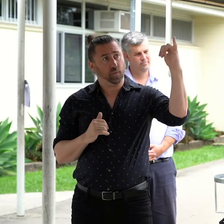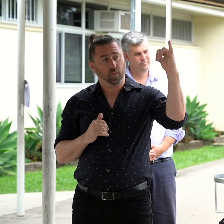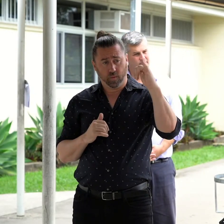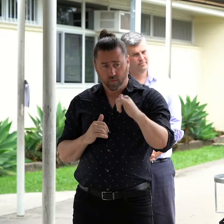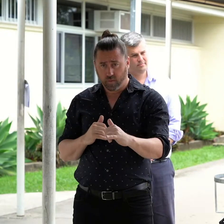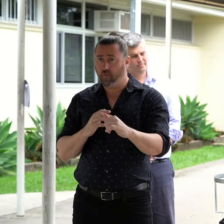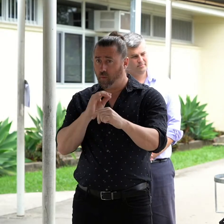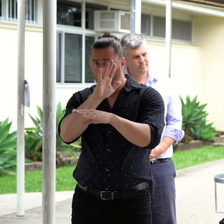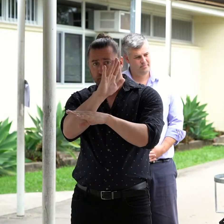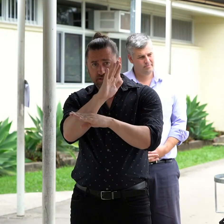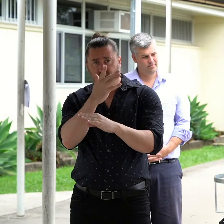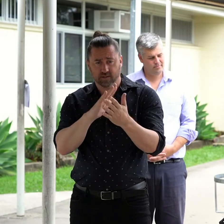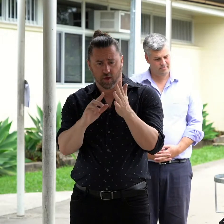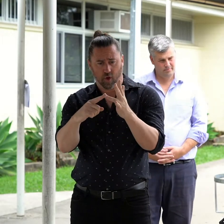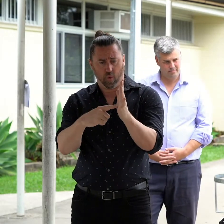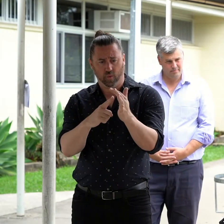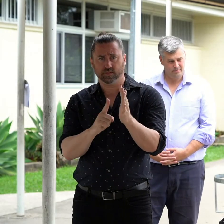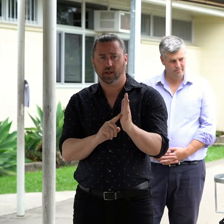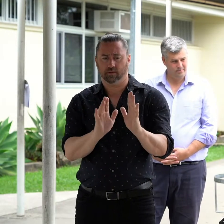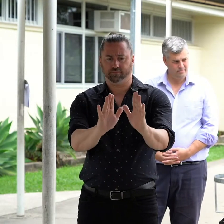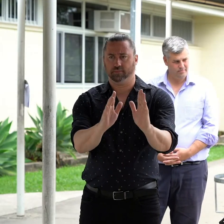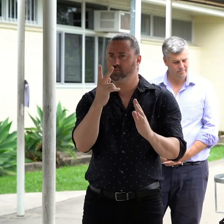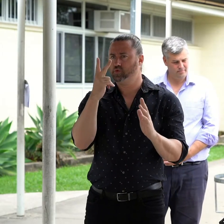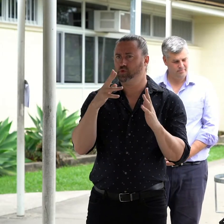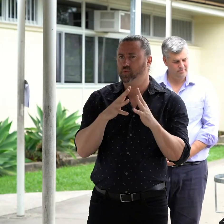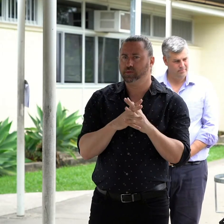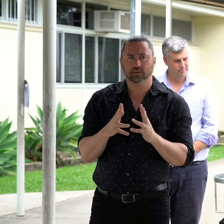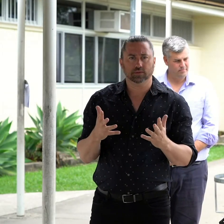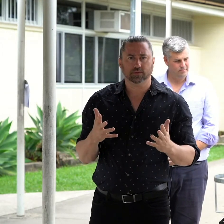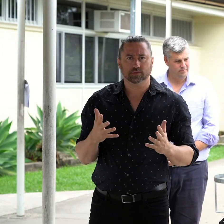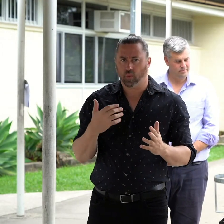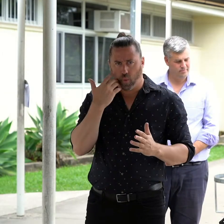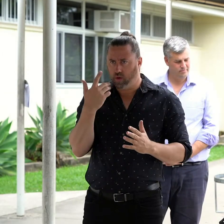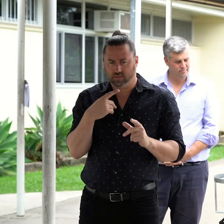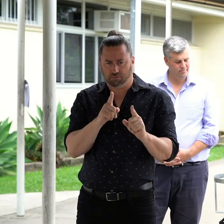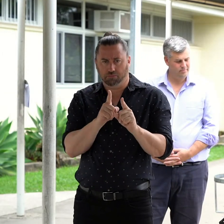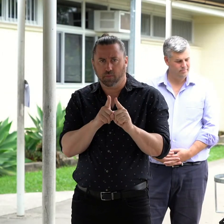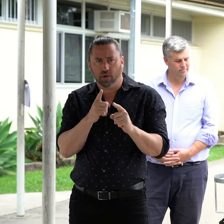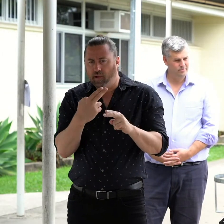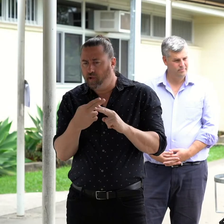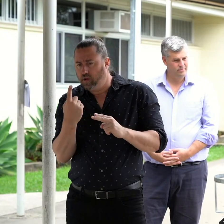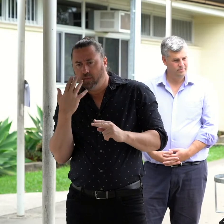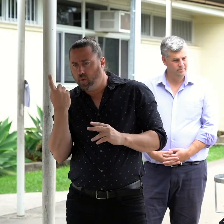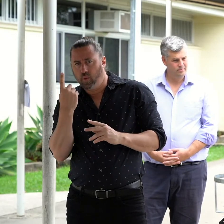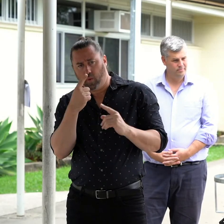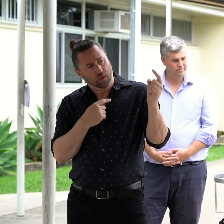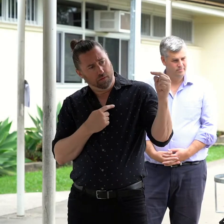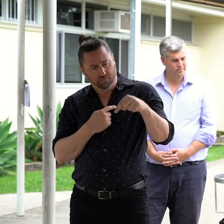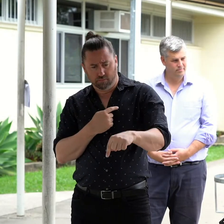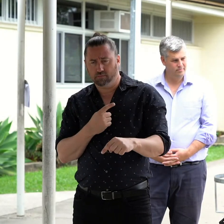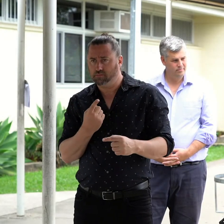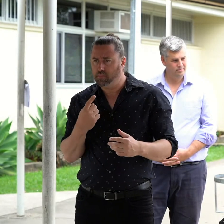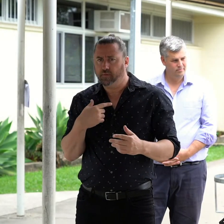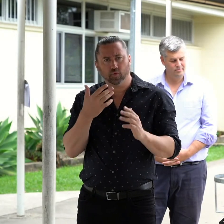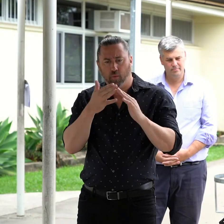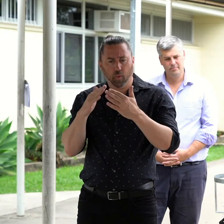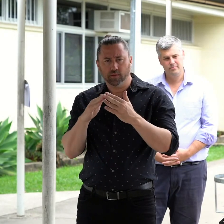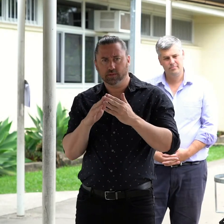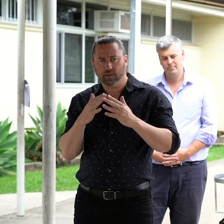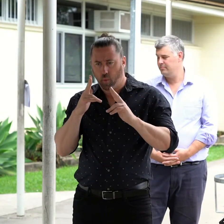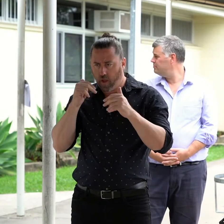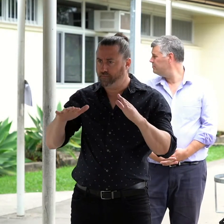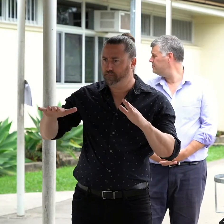international arrival because we need to make sure that we're keeping the community safe. And we've had many cases